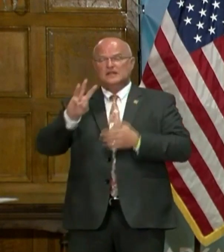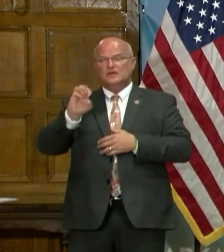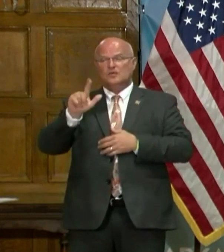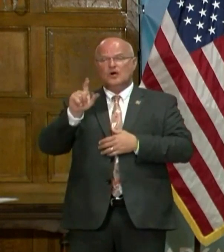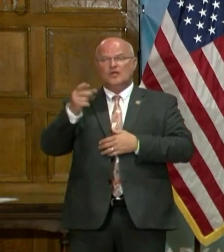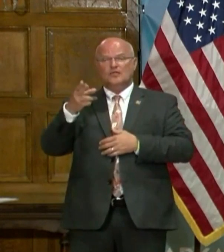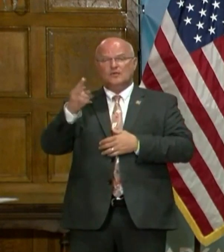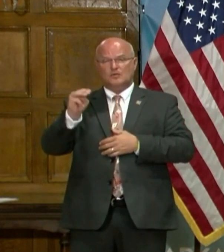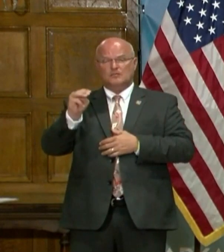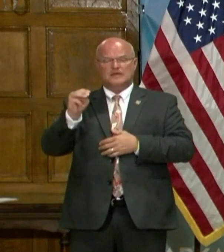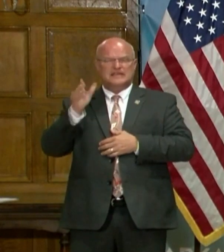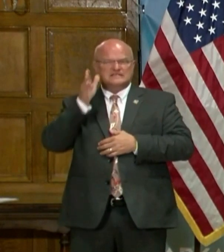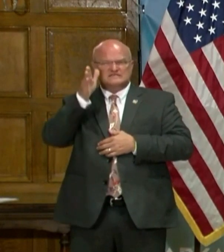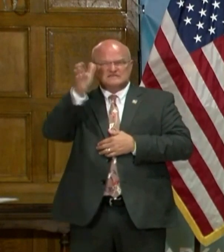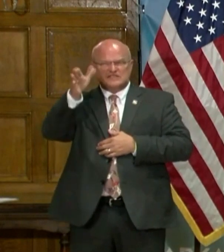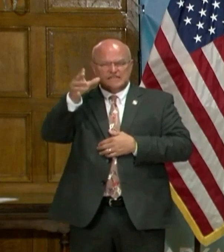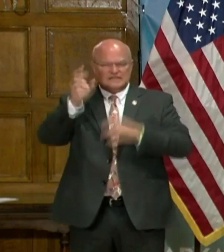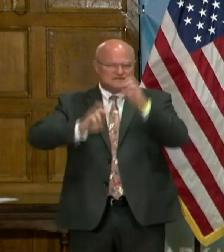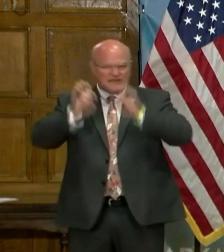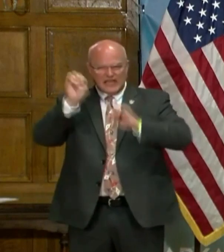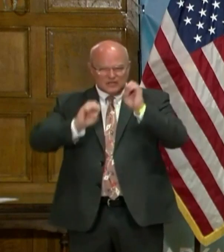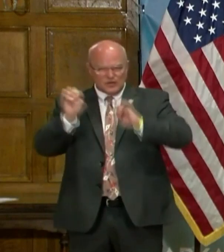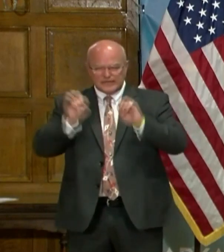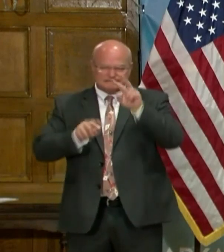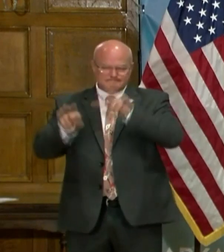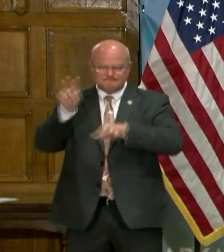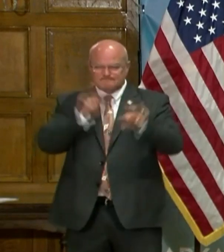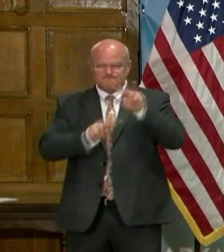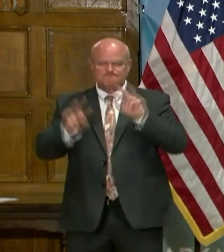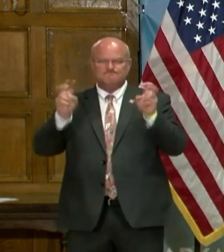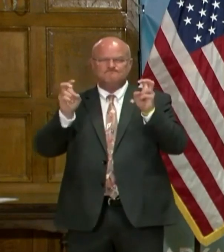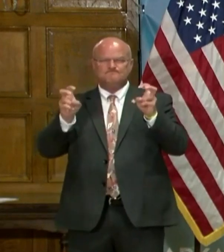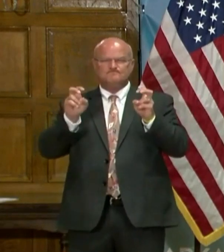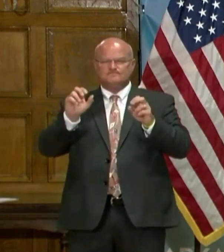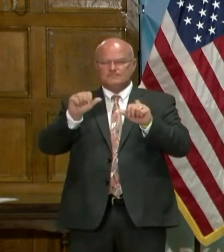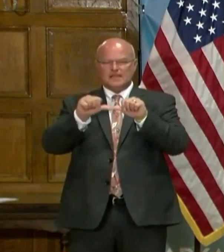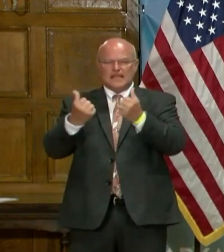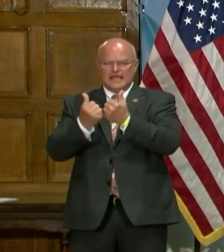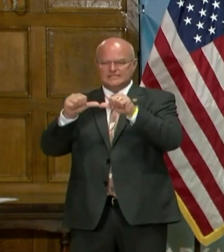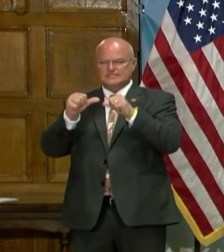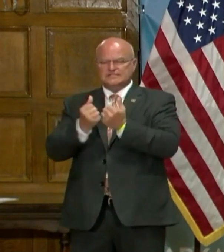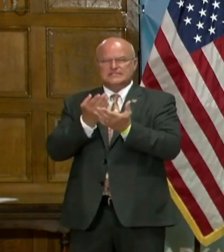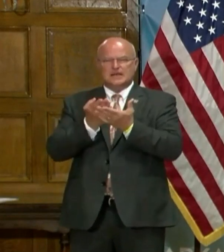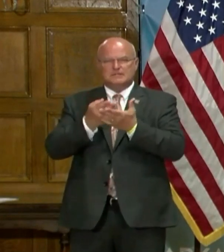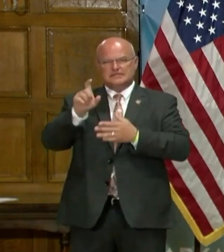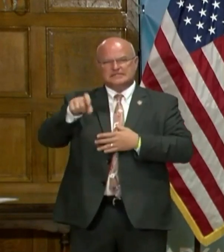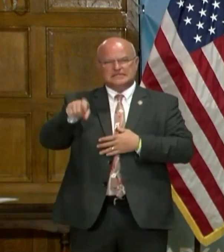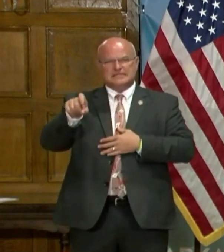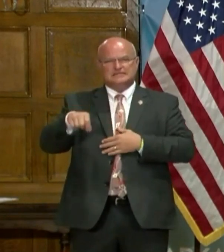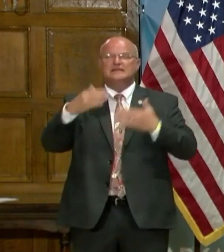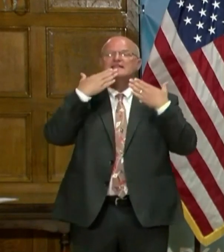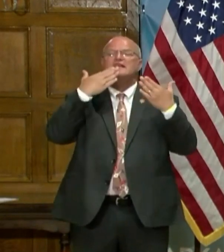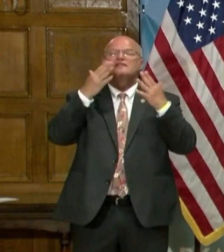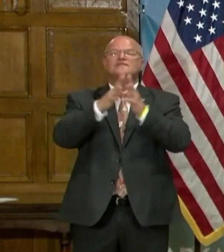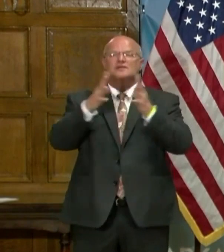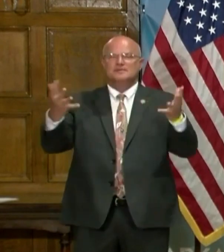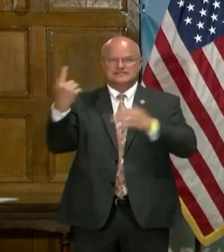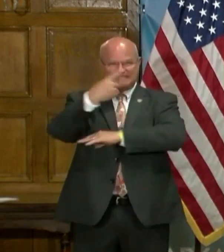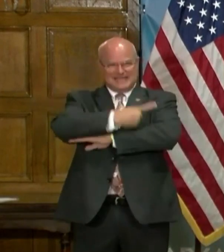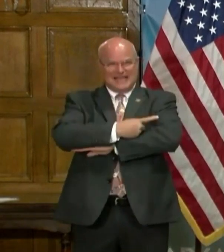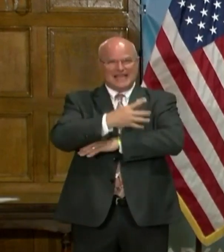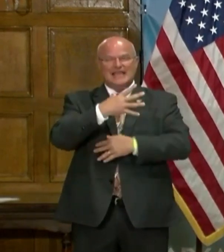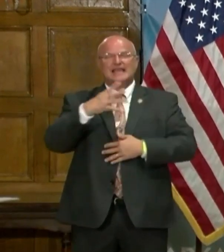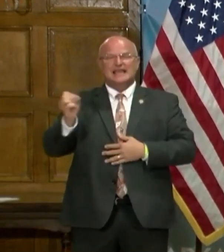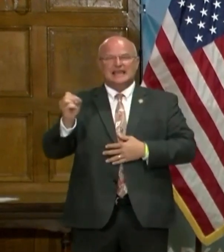that in the coming days and evaluating where we are in terms of our agencies and their budget needs. Thank you all very much